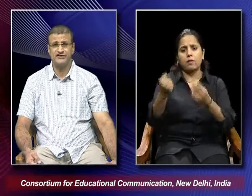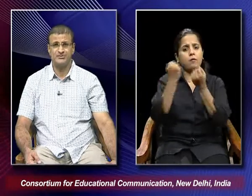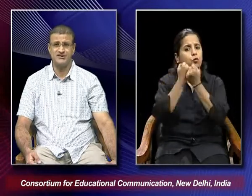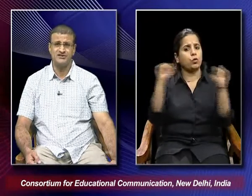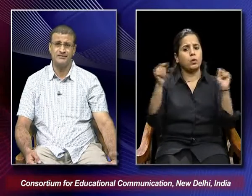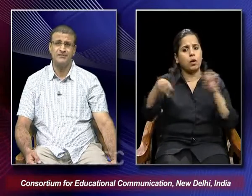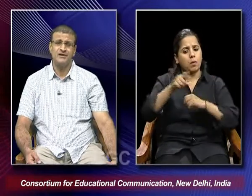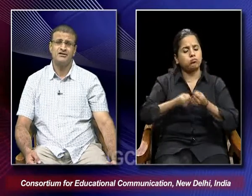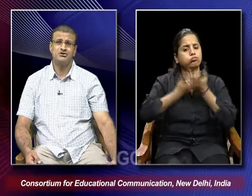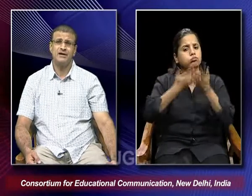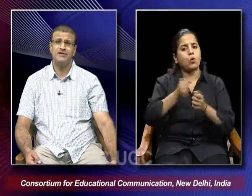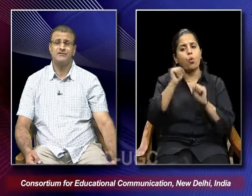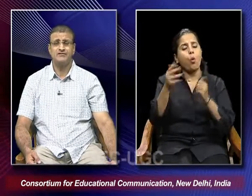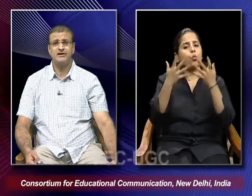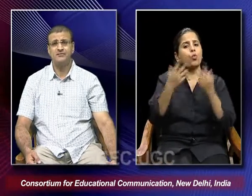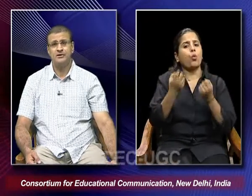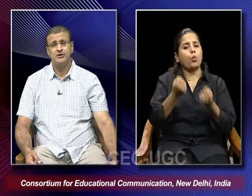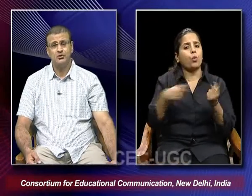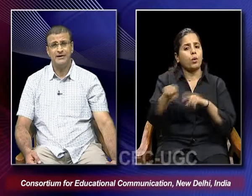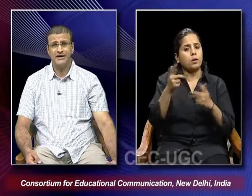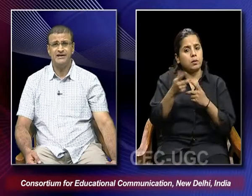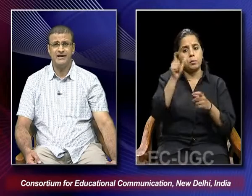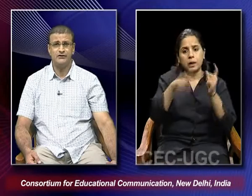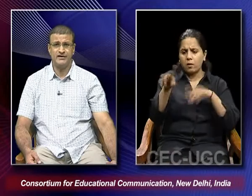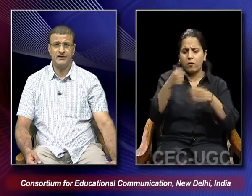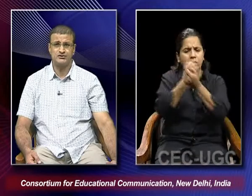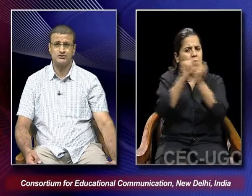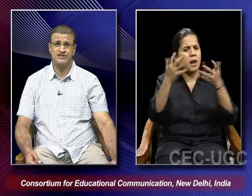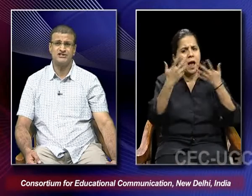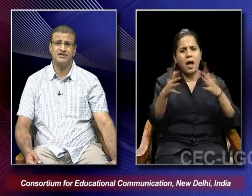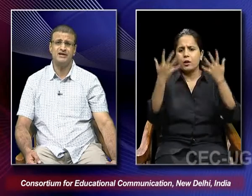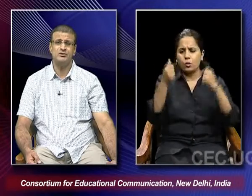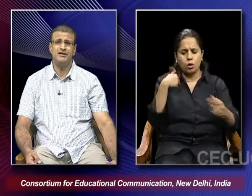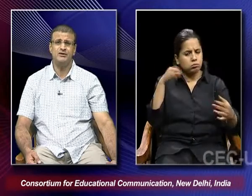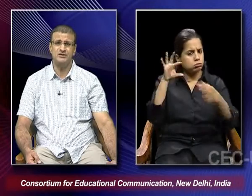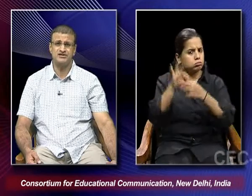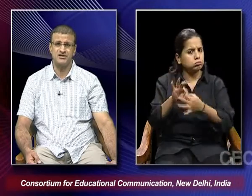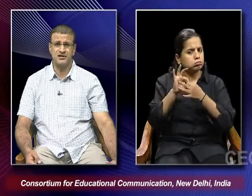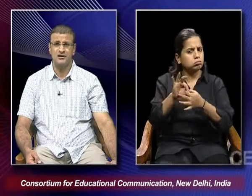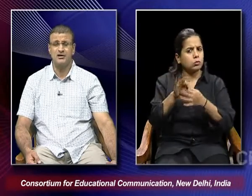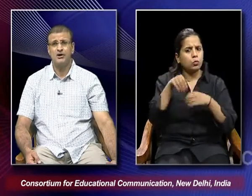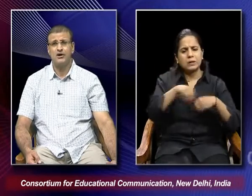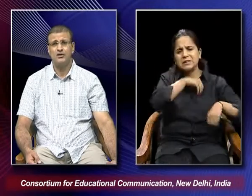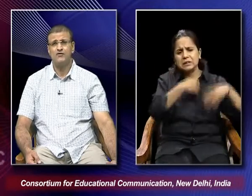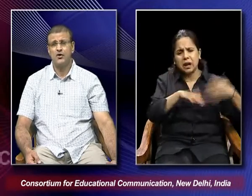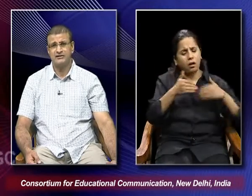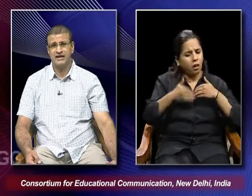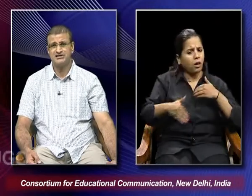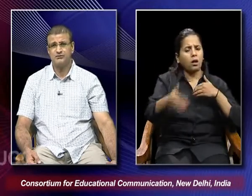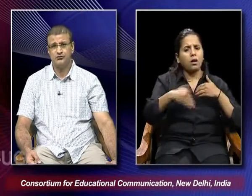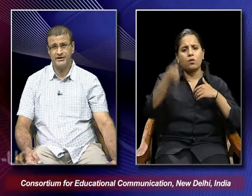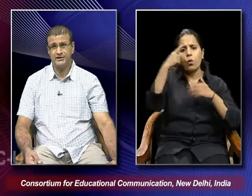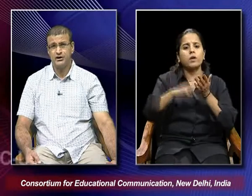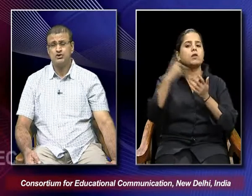of expression. They should have the freedom to make any kind of an association and to continue the struggle for the